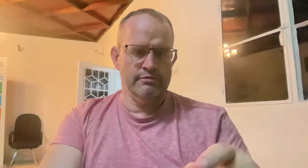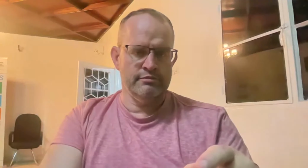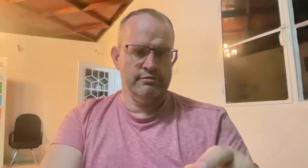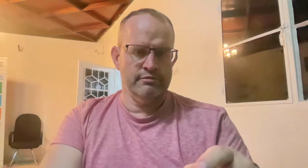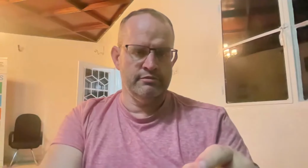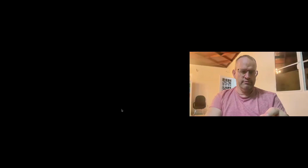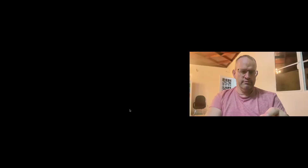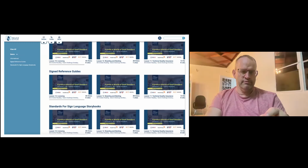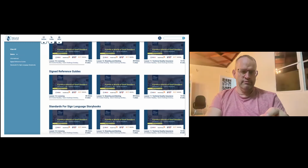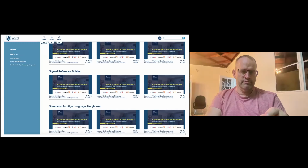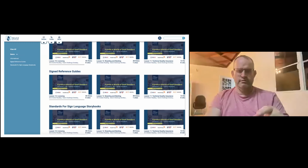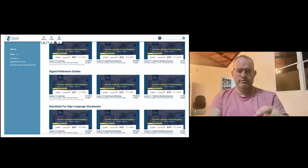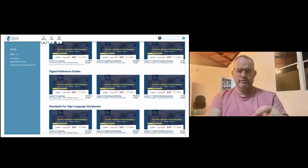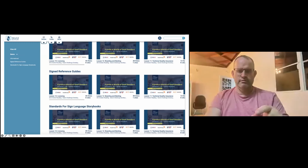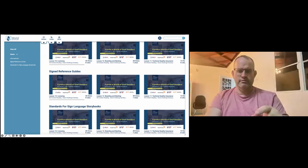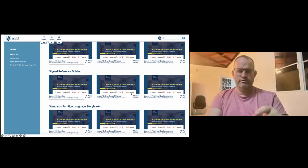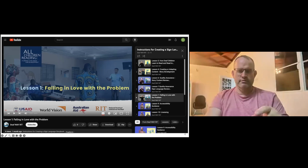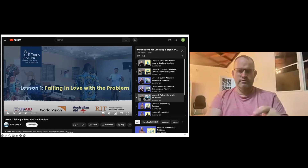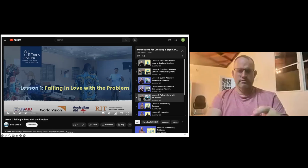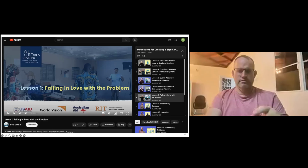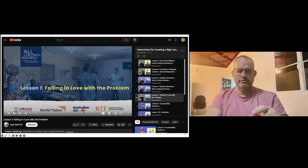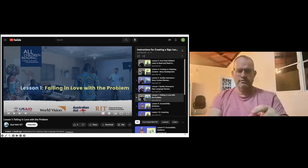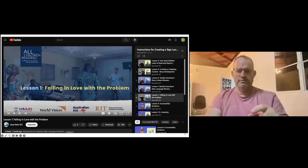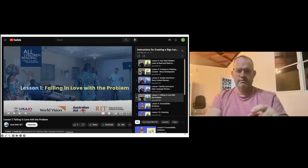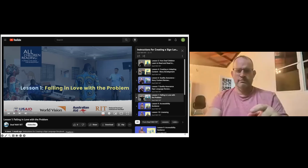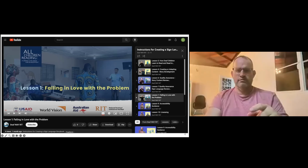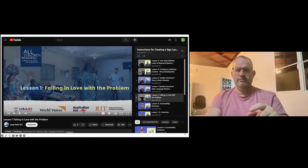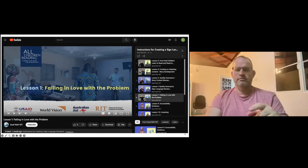All right, give me one moment to switch out my screen.